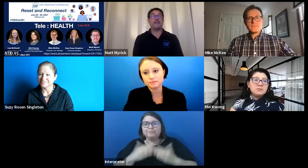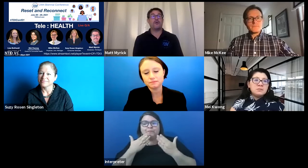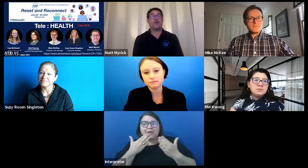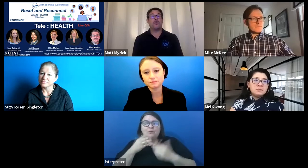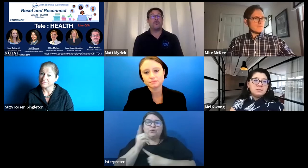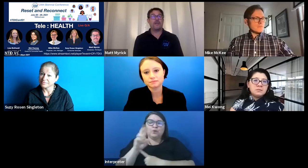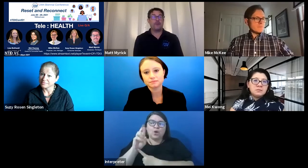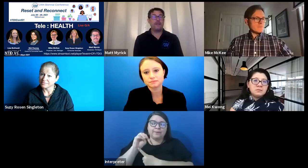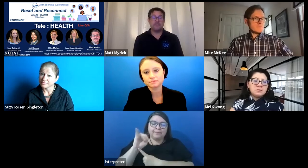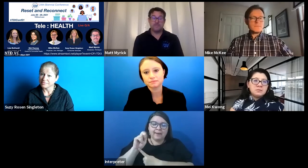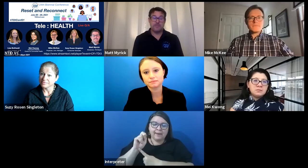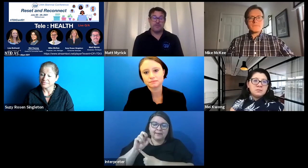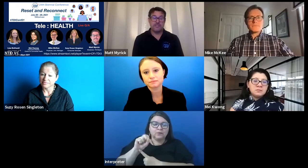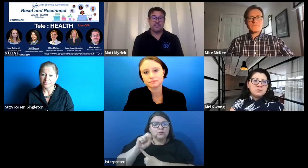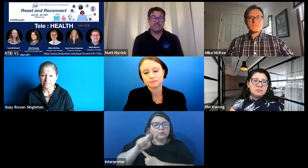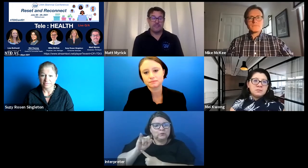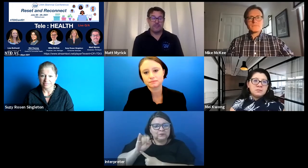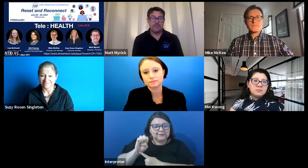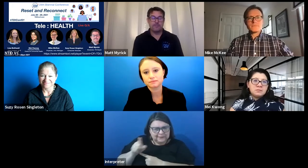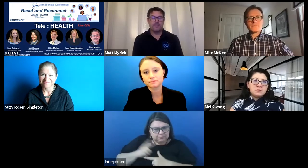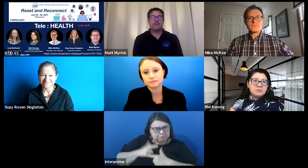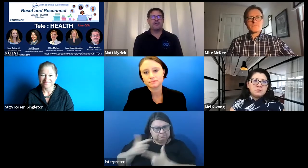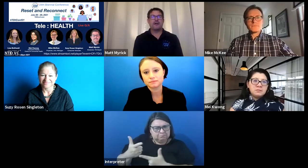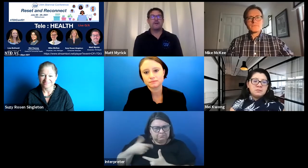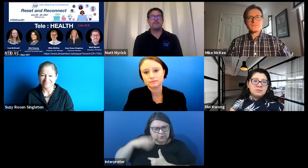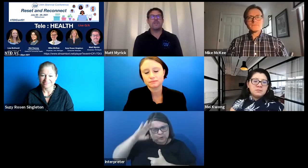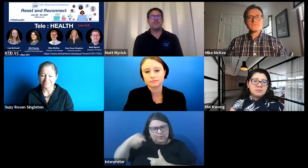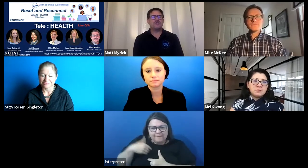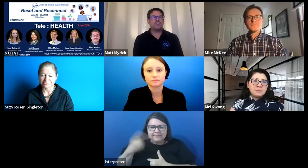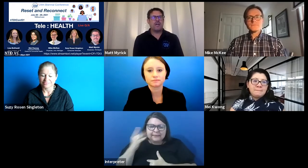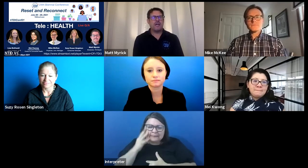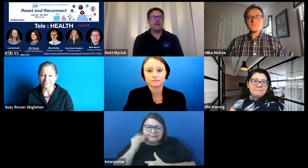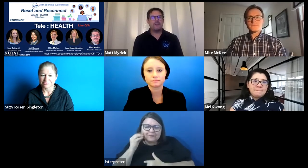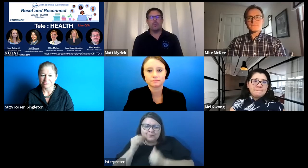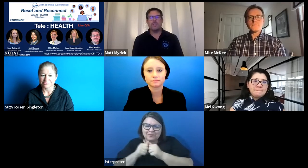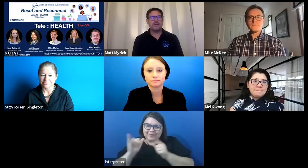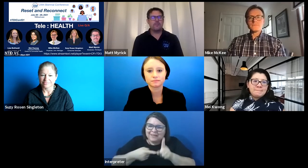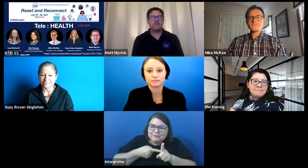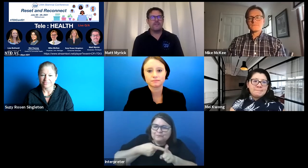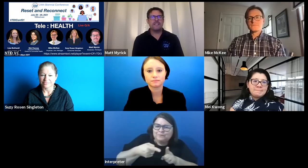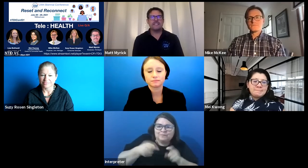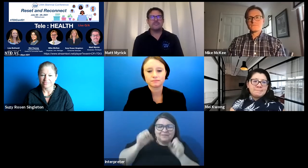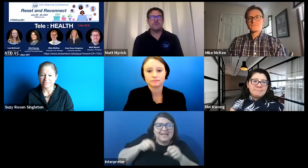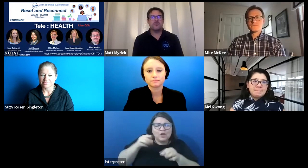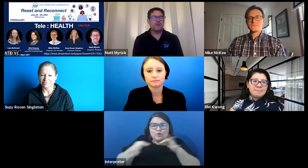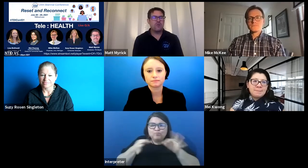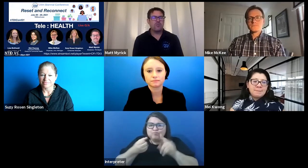I know that you had some experience in this area. Can you describe what type of inaccessible telehealth